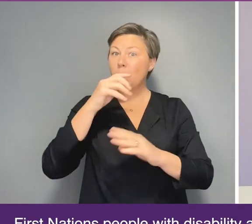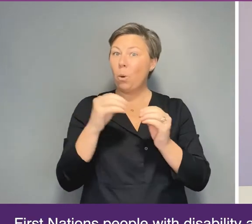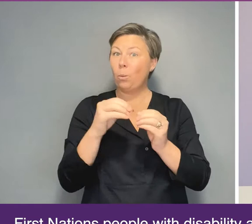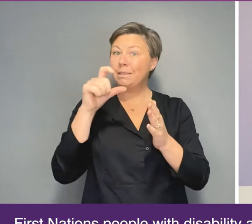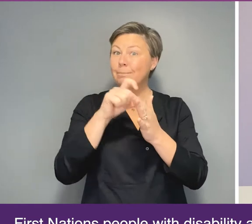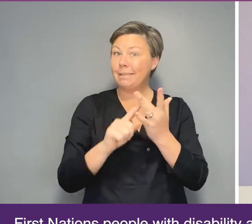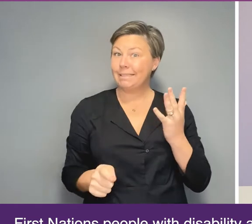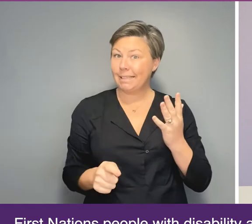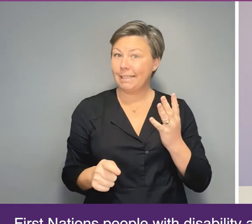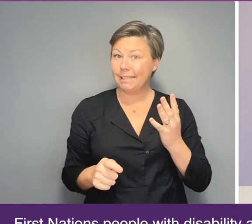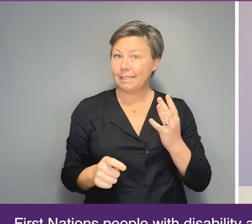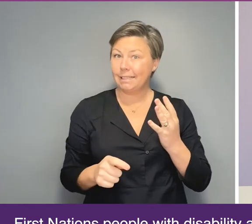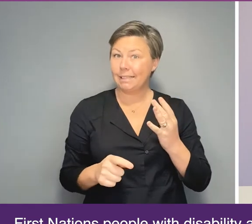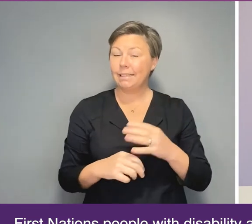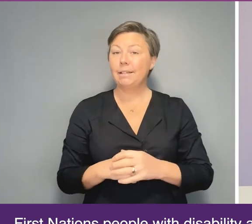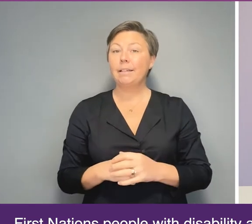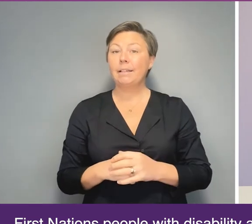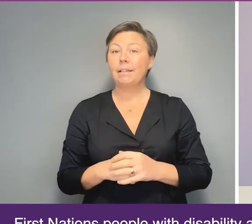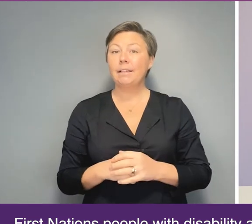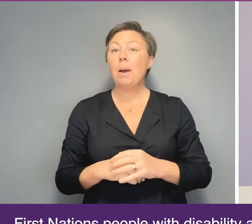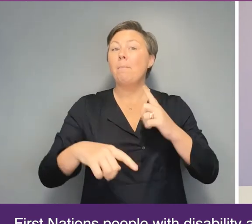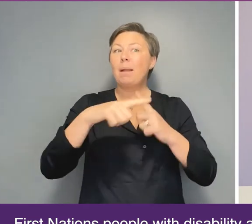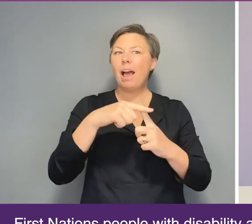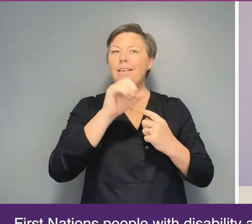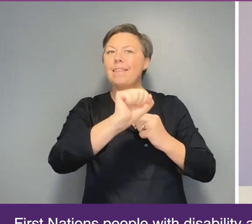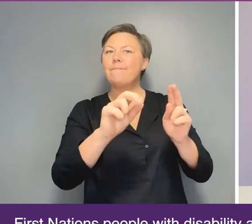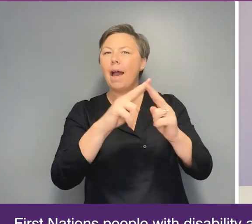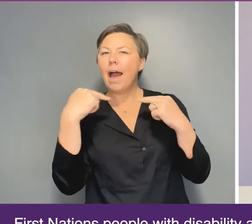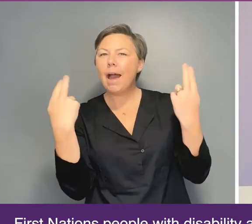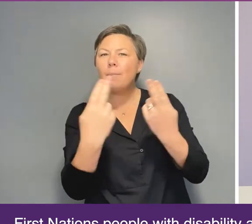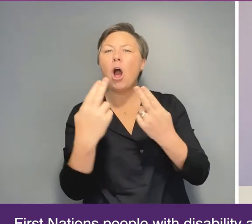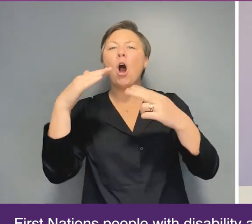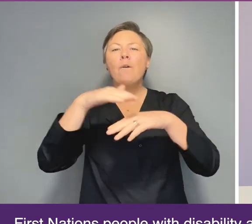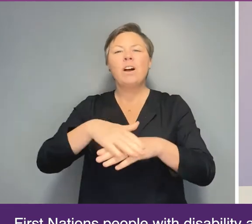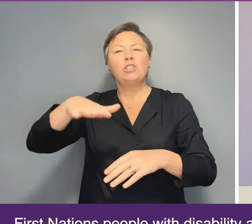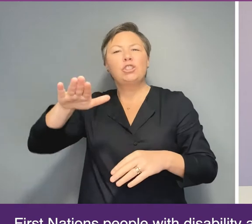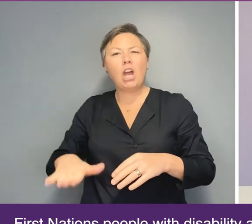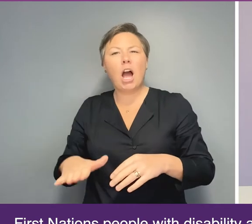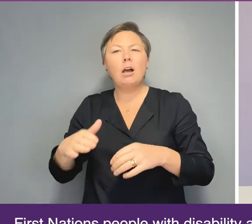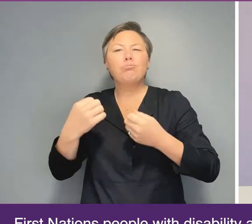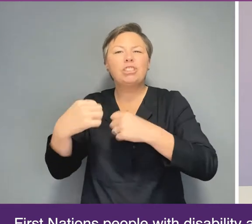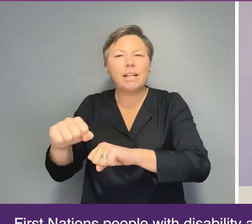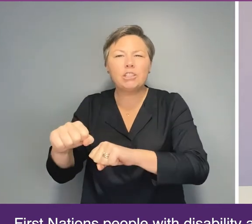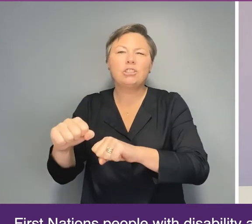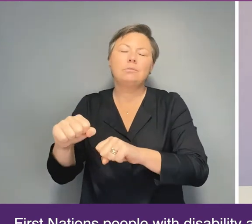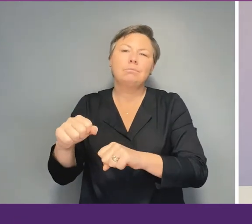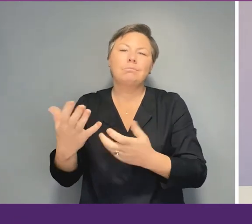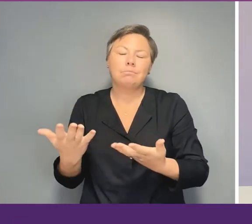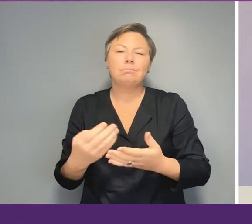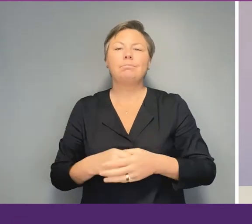people with disability and their families in their contact with child protection systems in Australia.